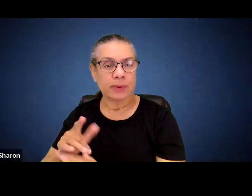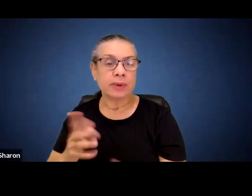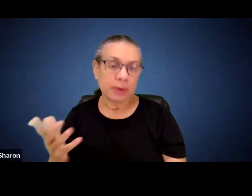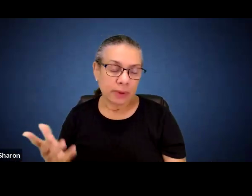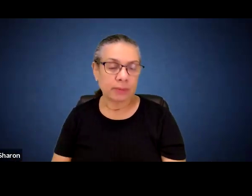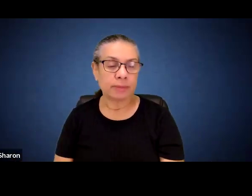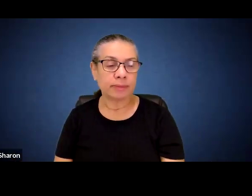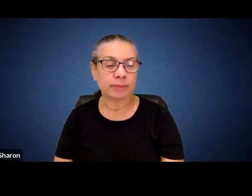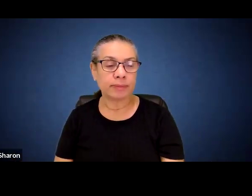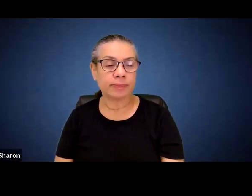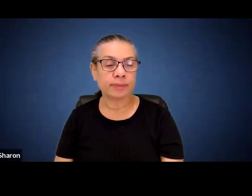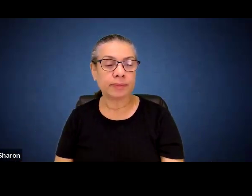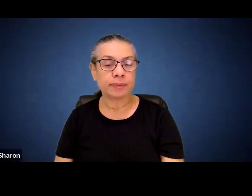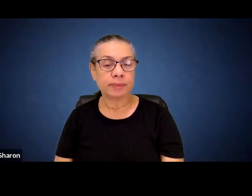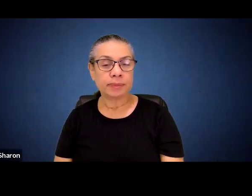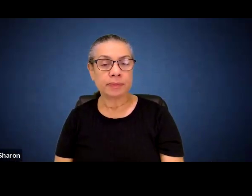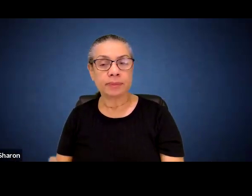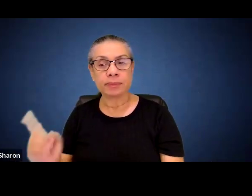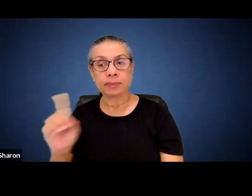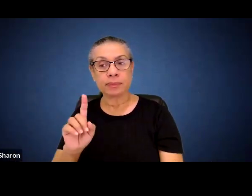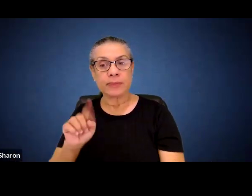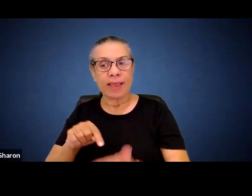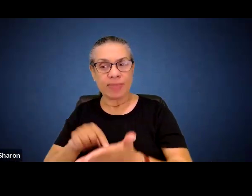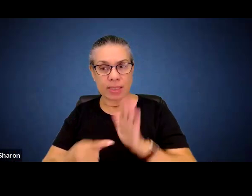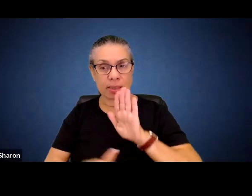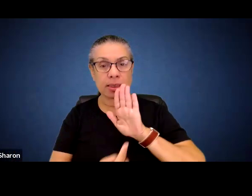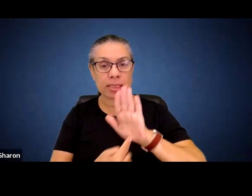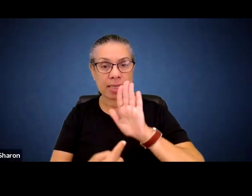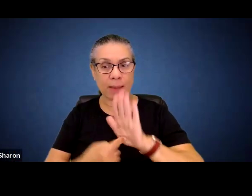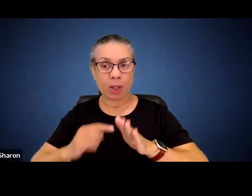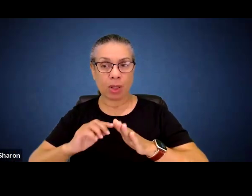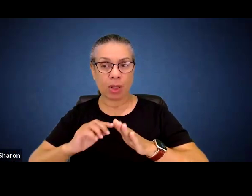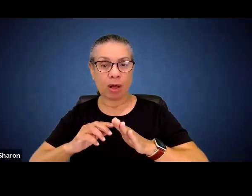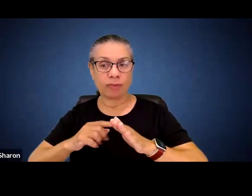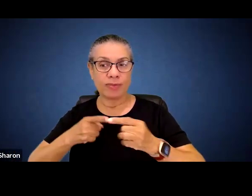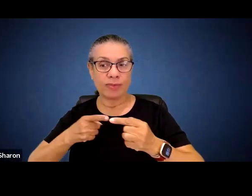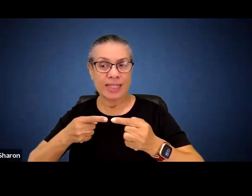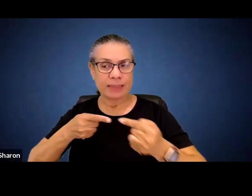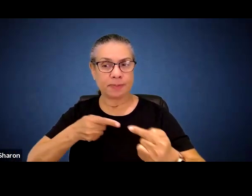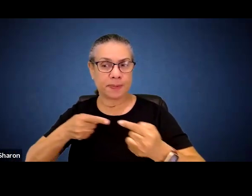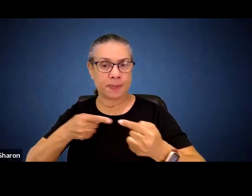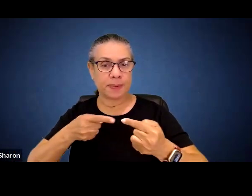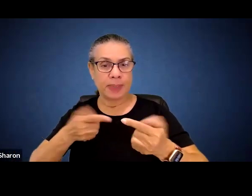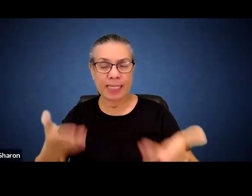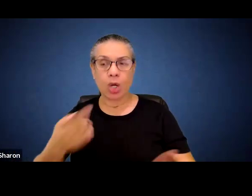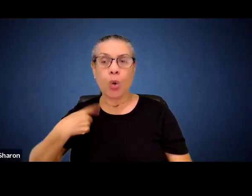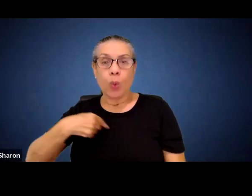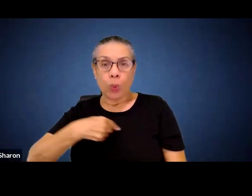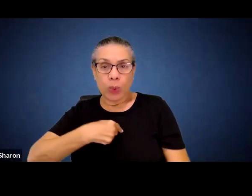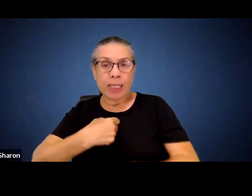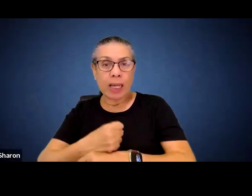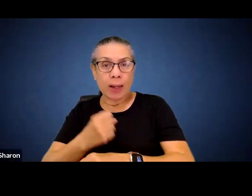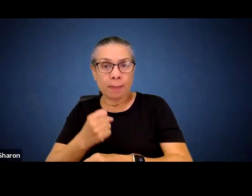And I think this is an example of an area where the tension I spoke about is right in front of us. We're making progress